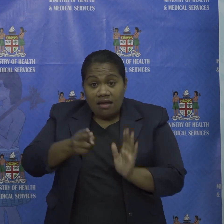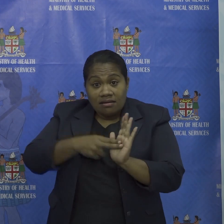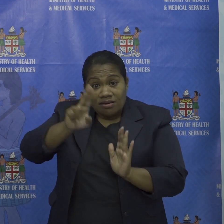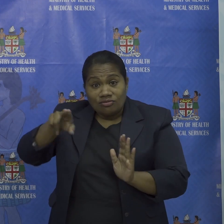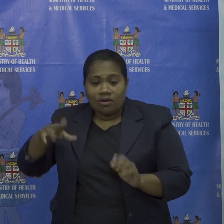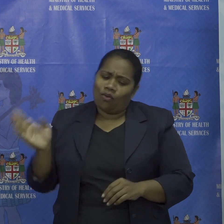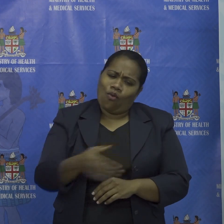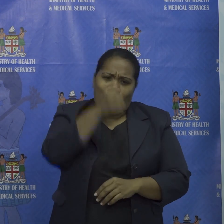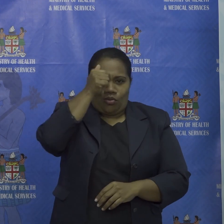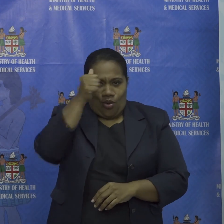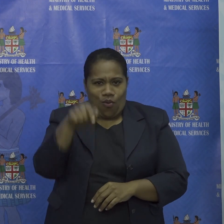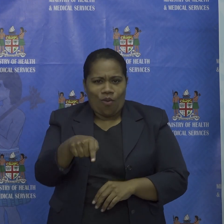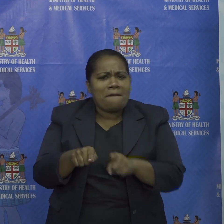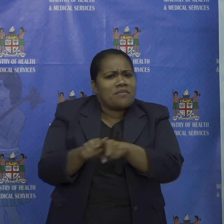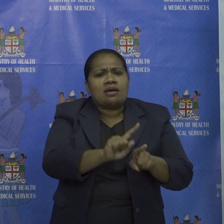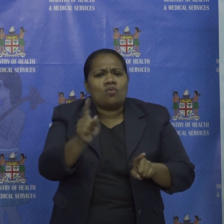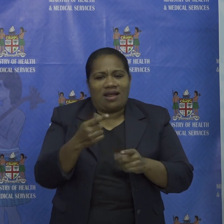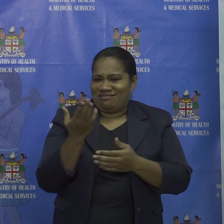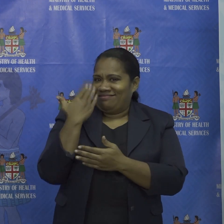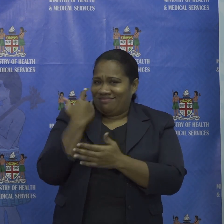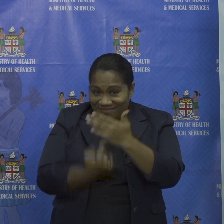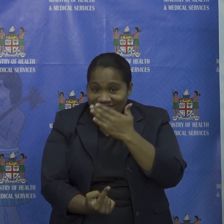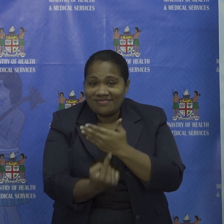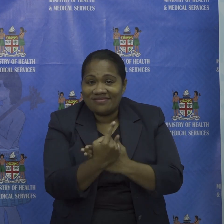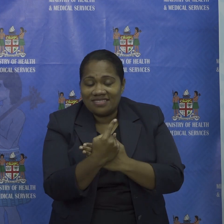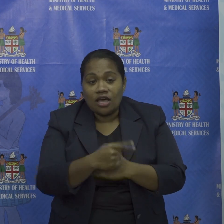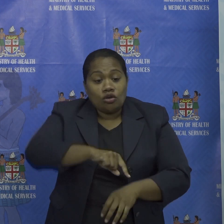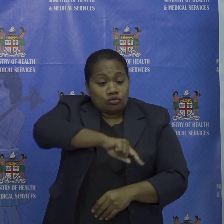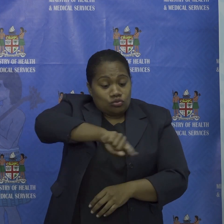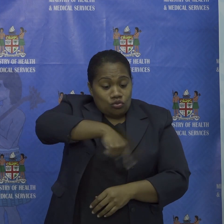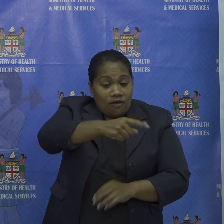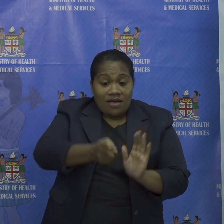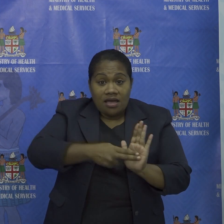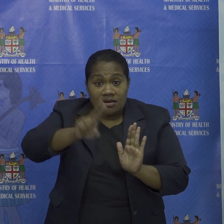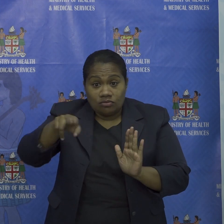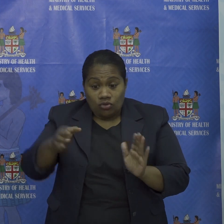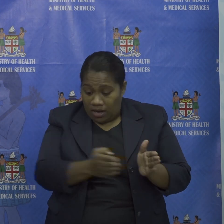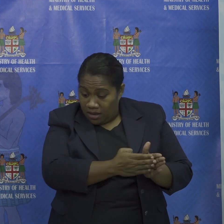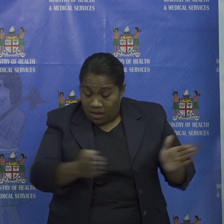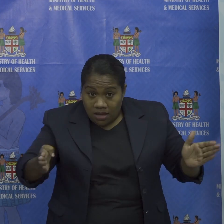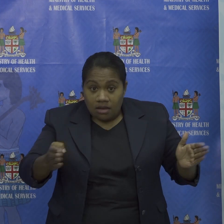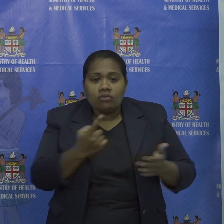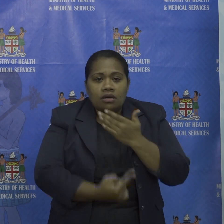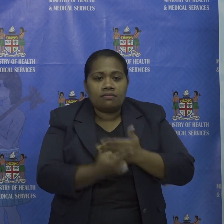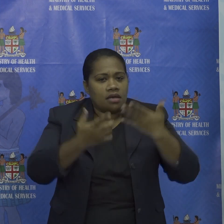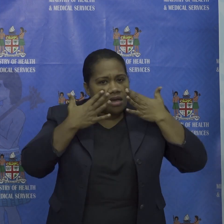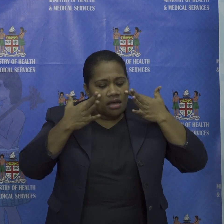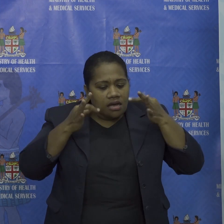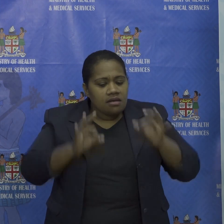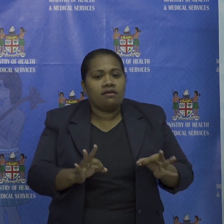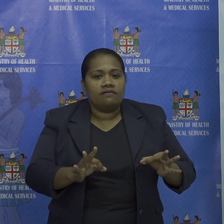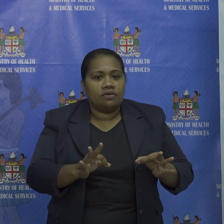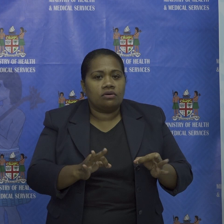know what it means. The Suvarnasori lockdown zone will be under curfew for at least the